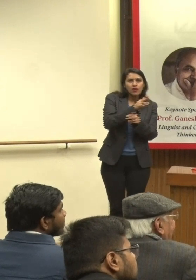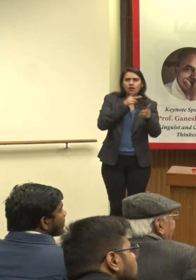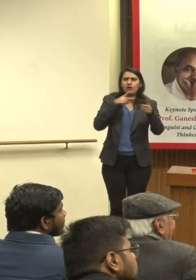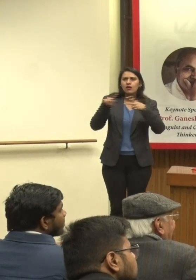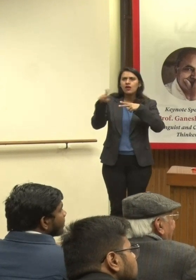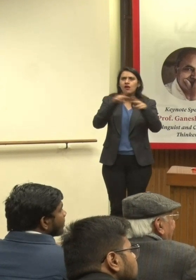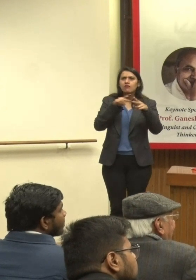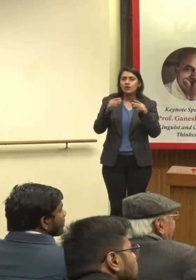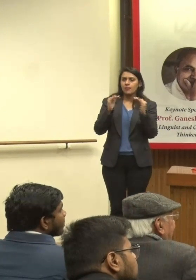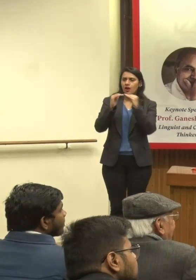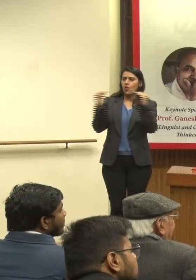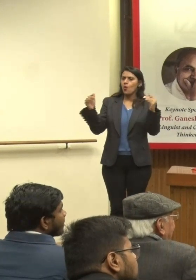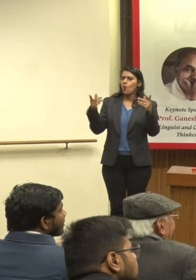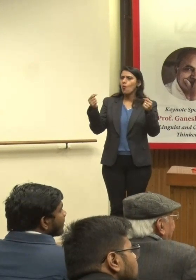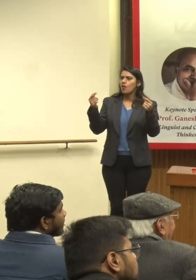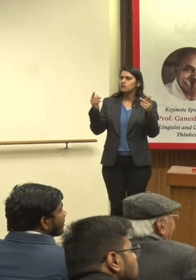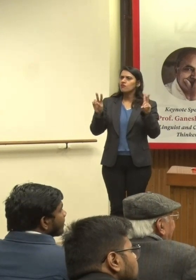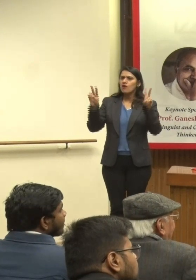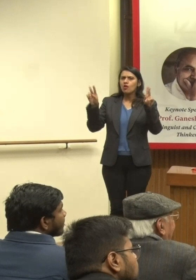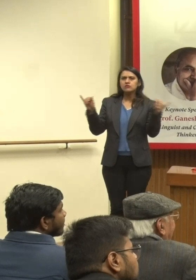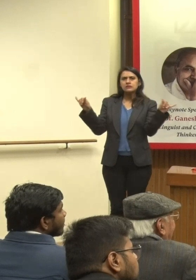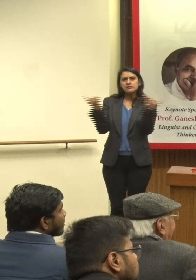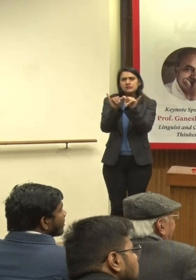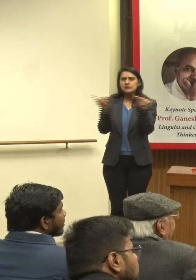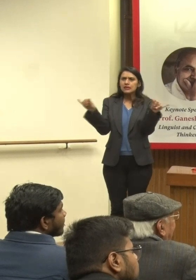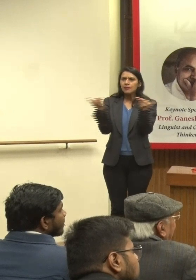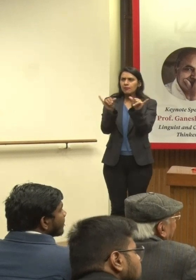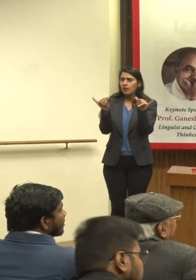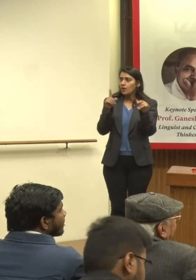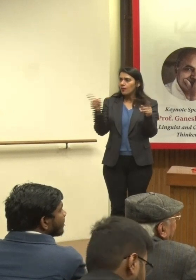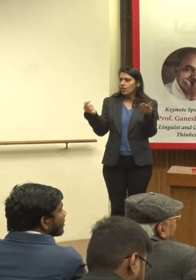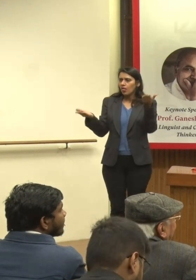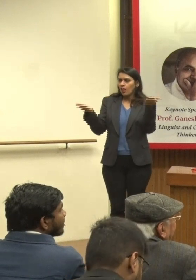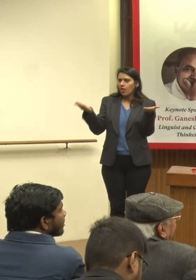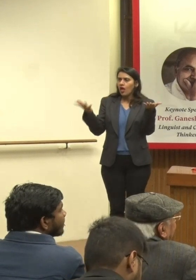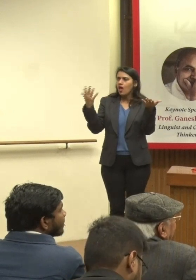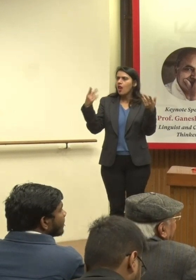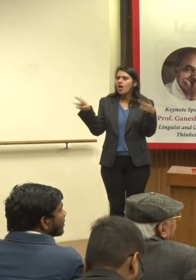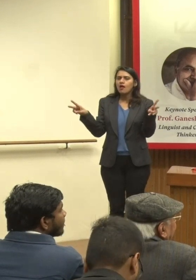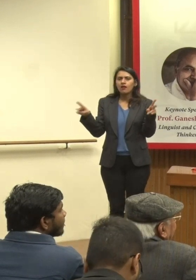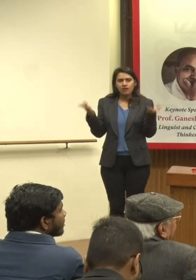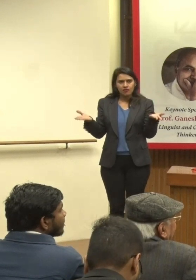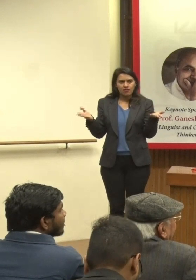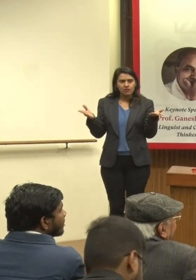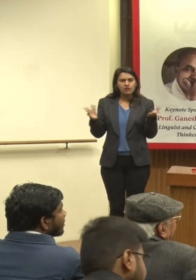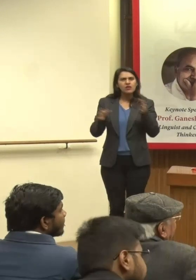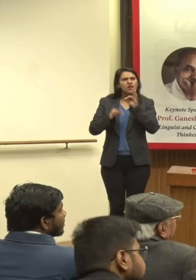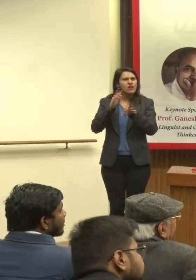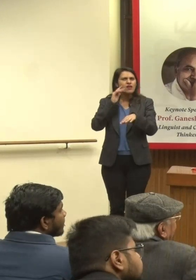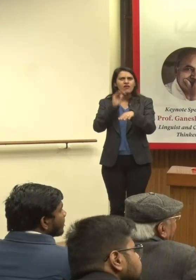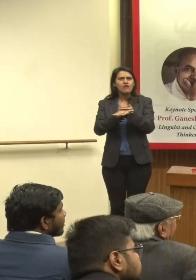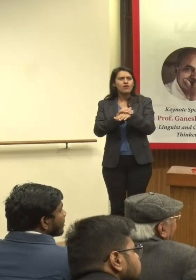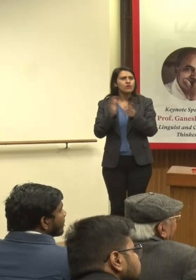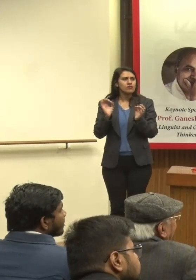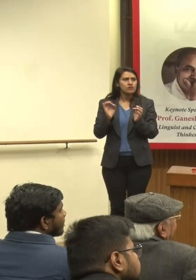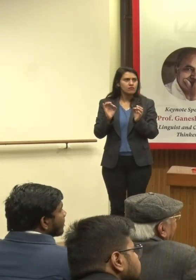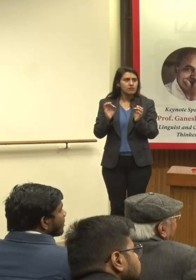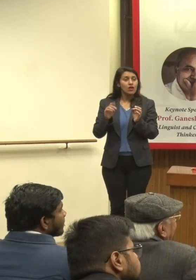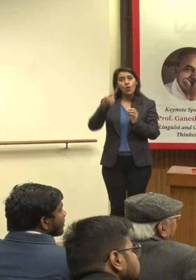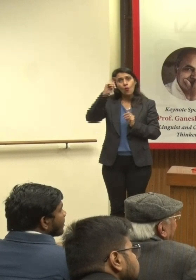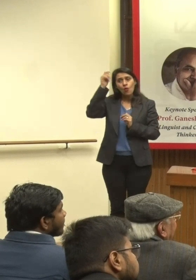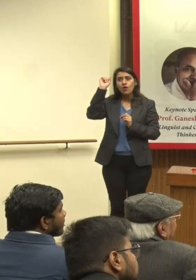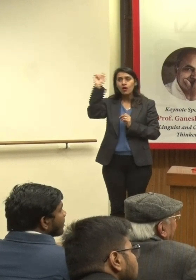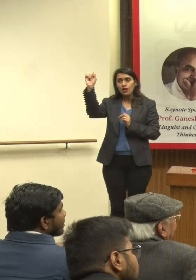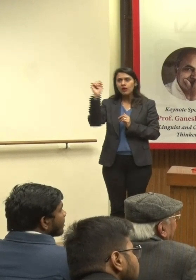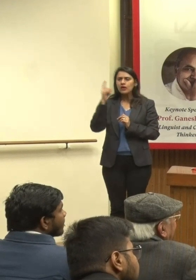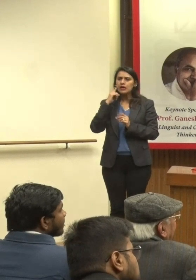but they had equal value. How to rectify this was a problem, and the British were trying